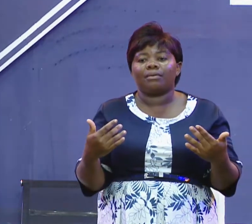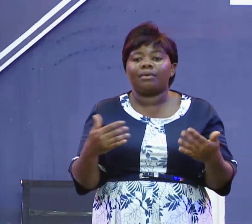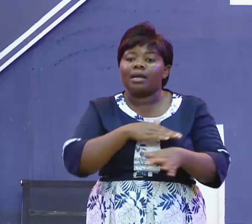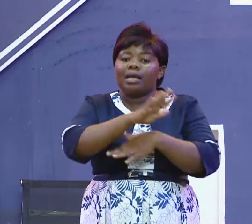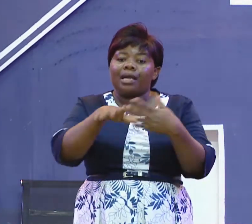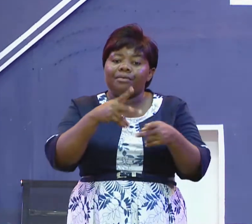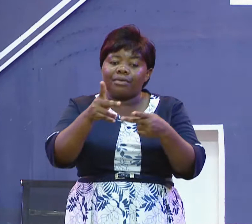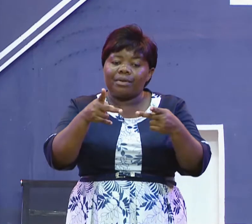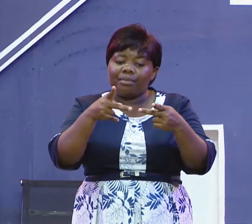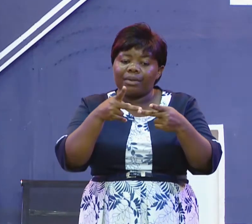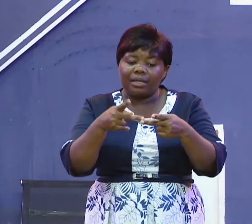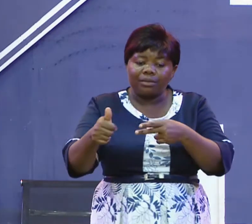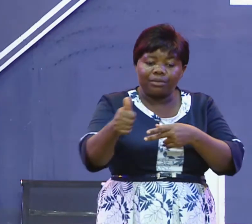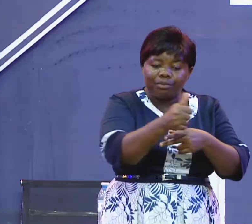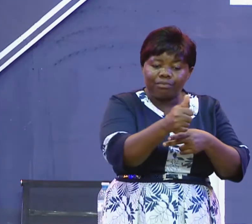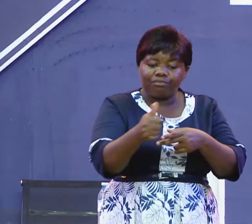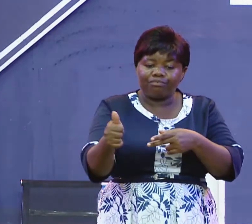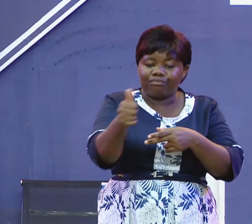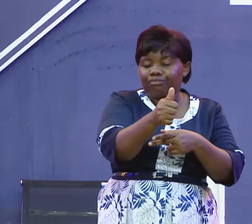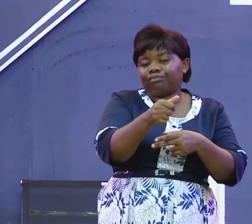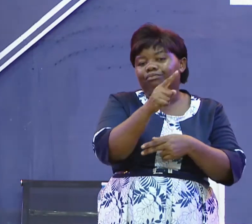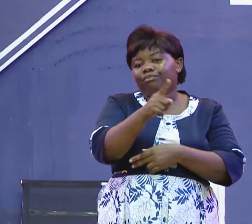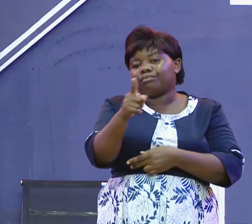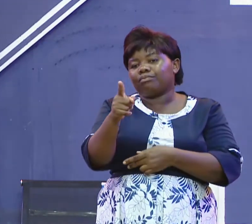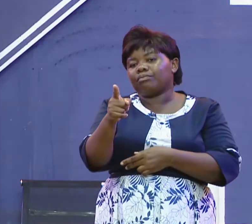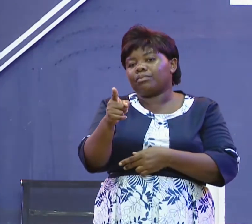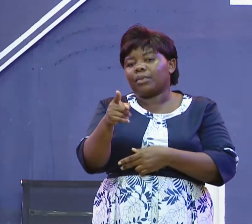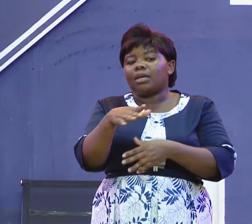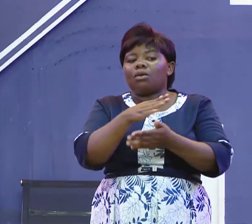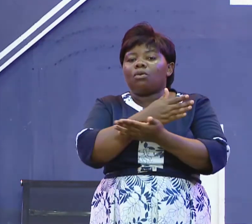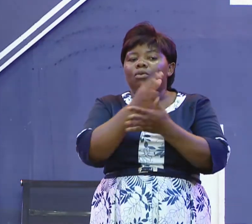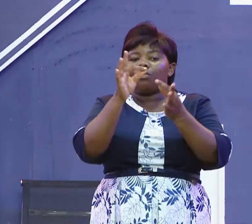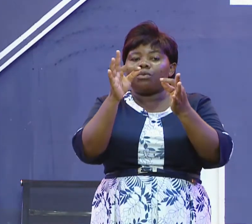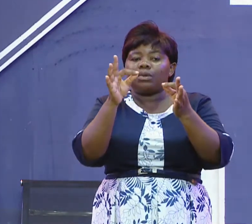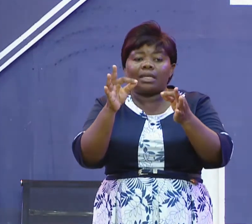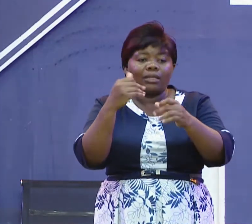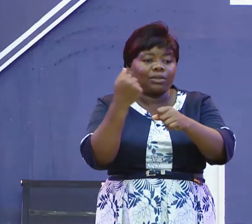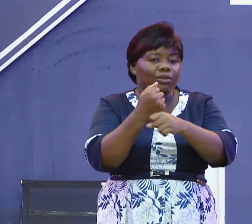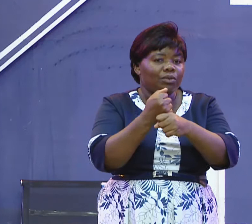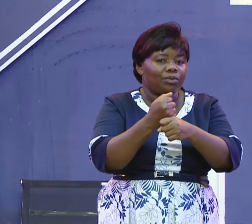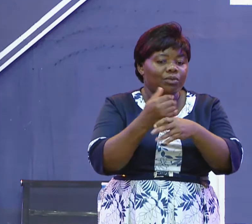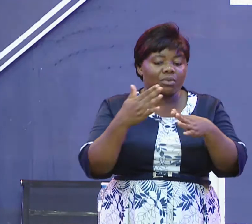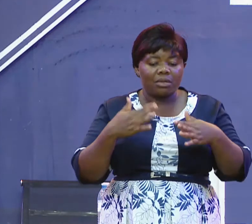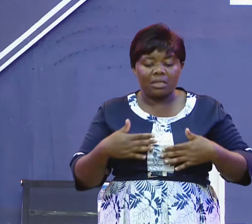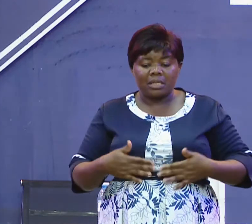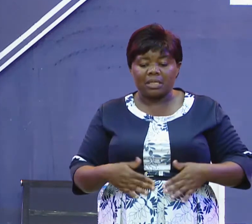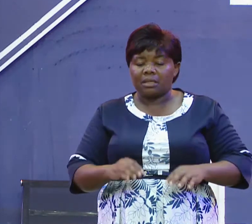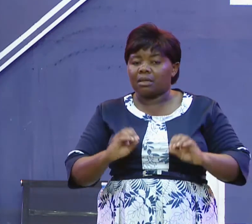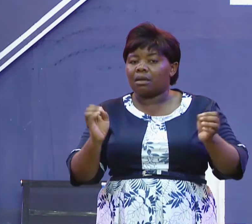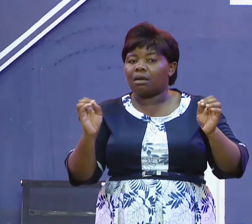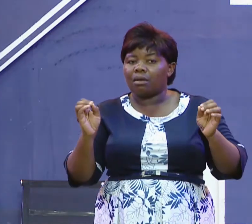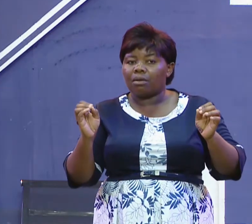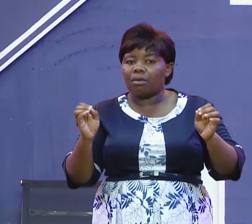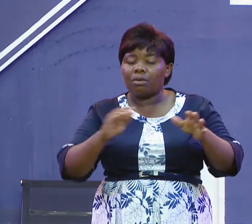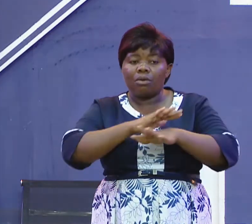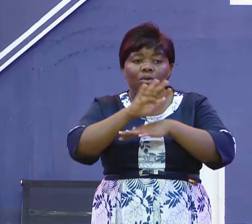Katonda wagenda kuteeka. Therefore, wherever God is going to put you, ekyo kyokola si kya mubiri. What you are doing is not physical.